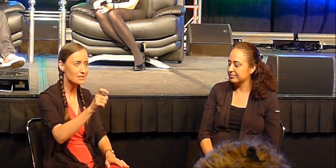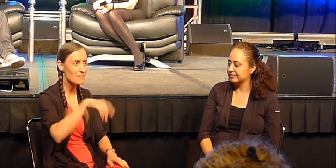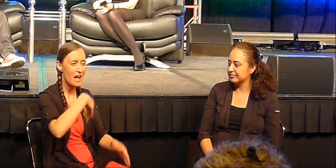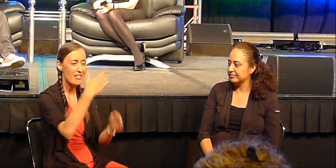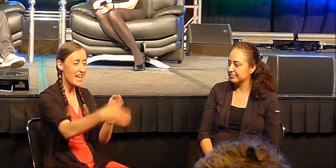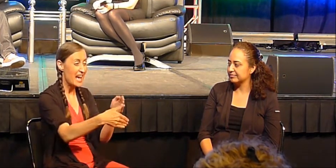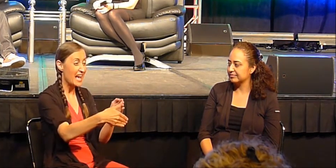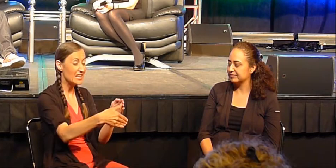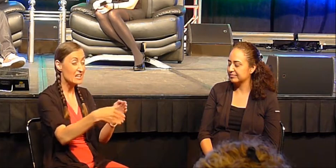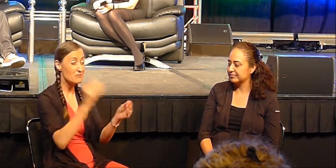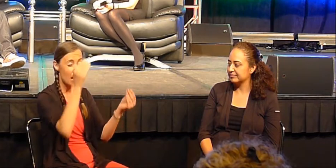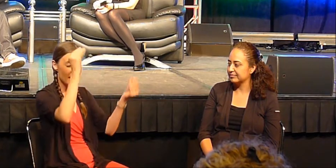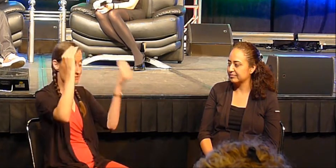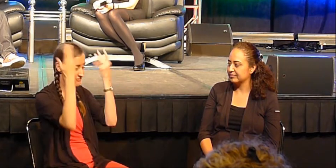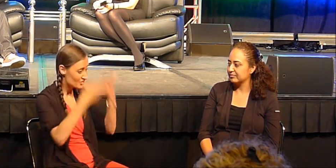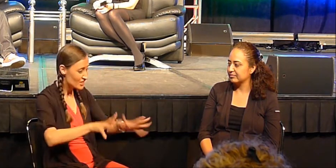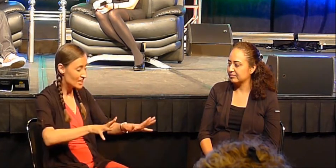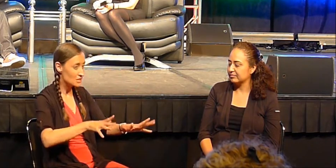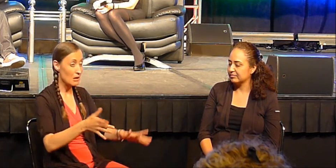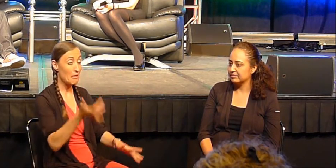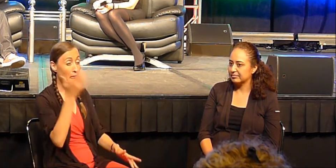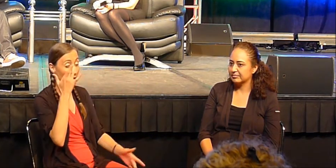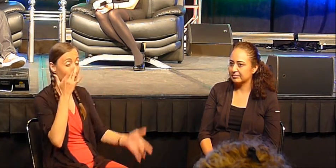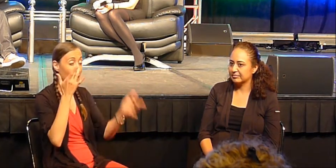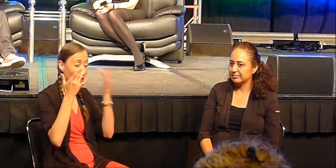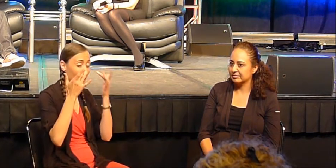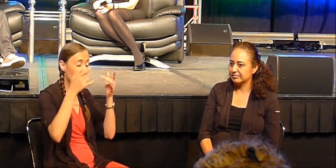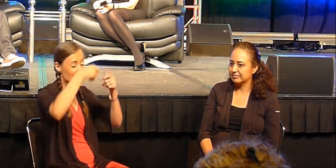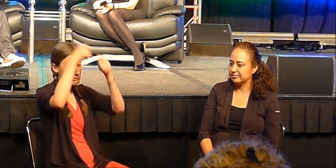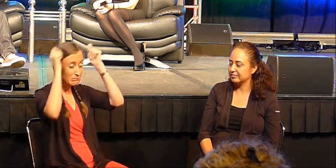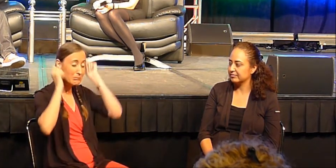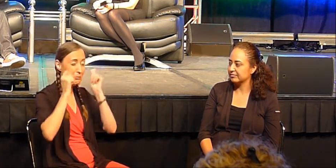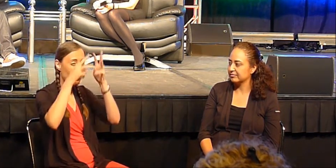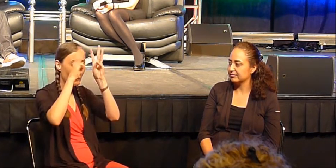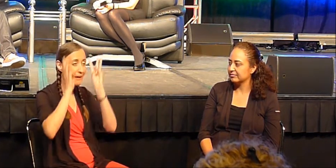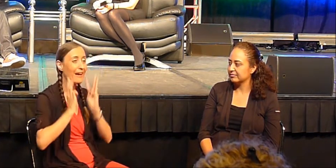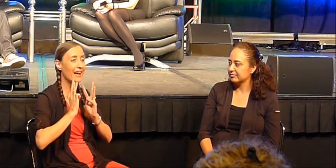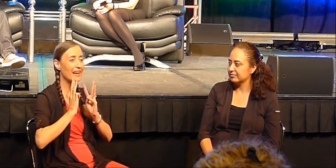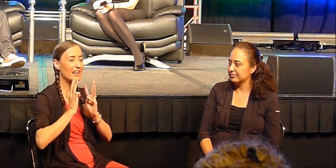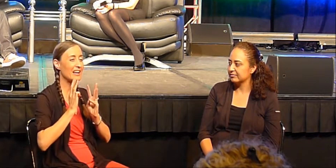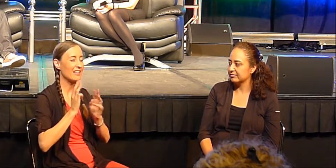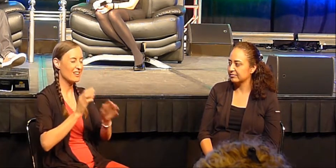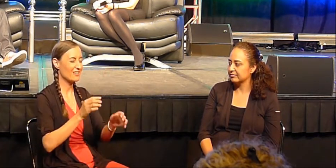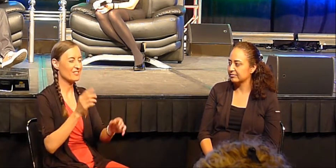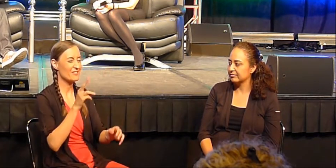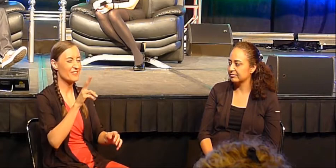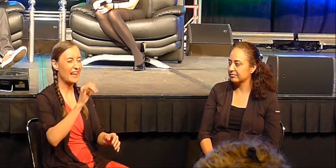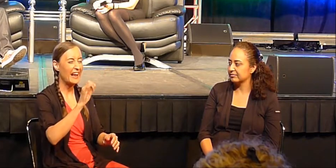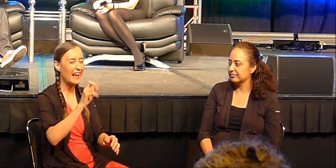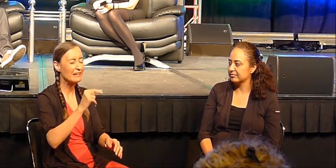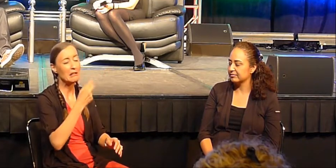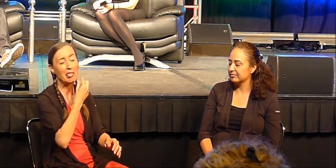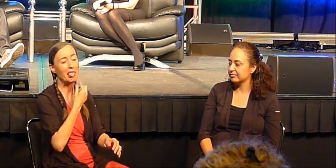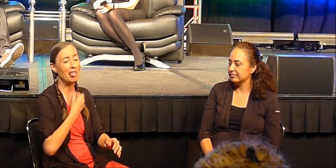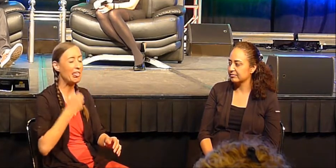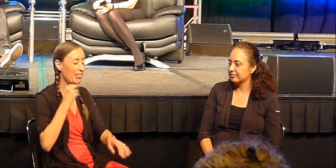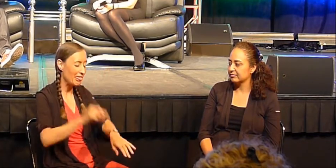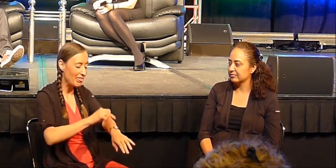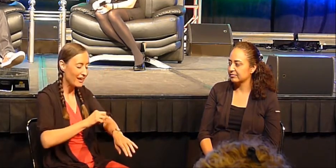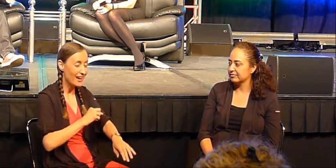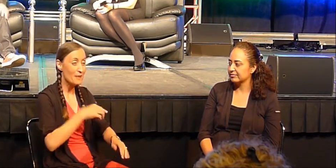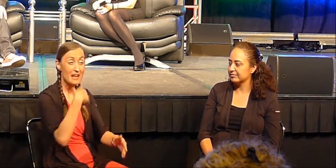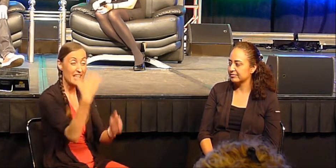end of the time, when they put his cataracts in, and his wig, and his varicose vein, by the end of it, he was talking like